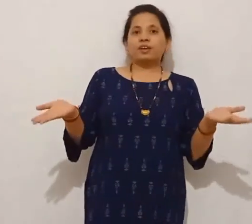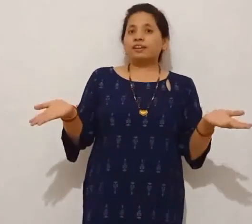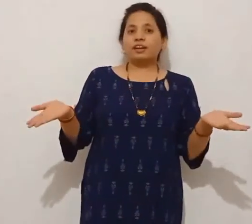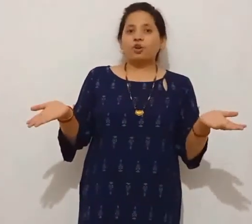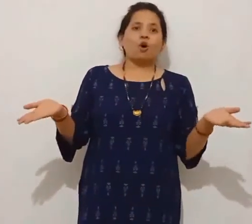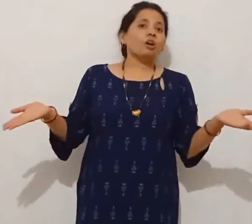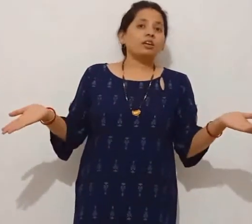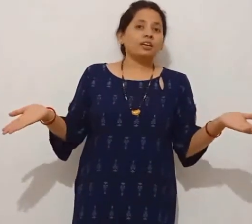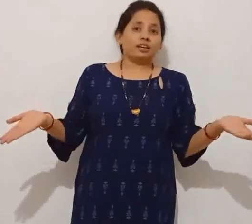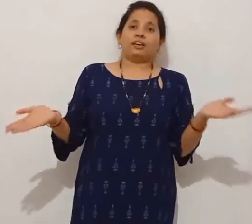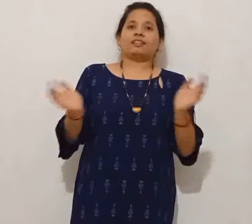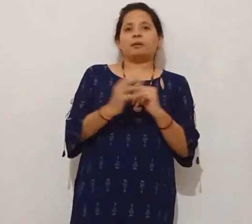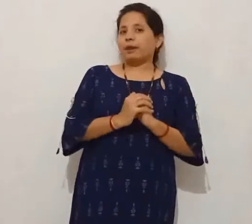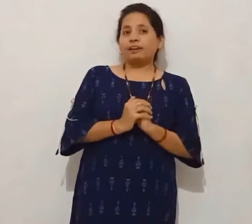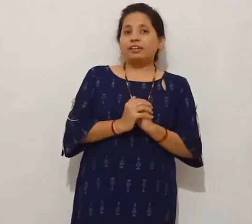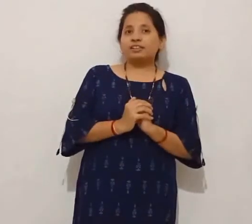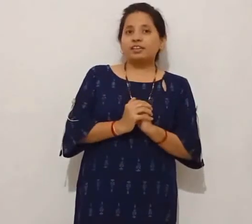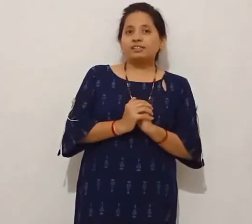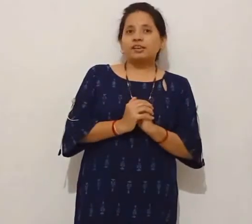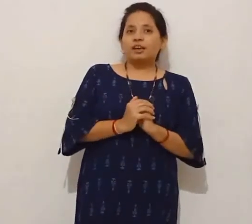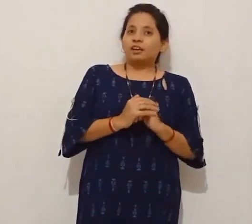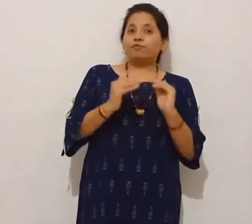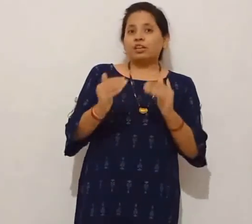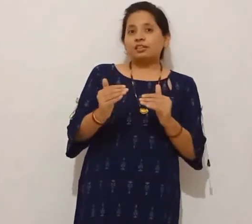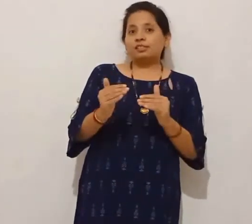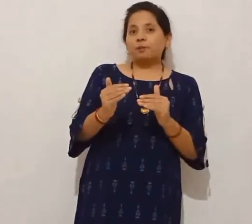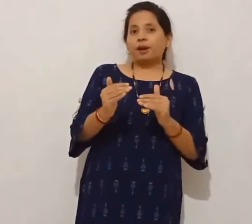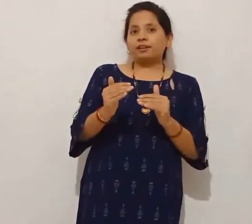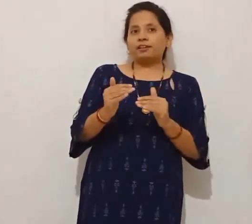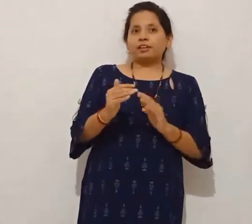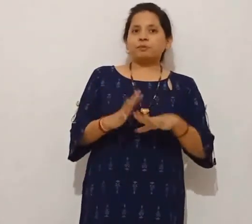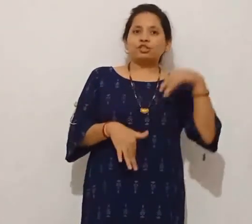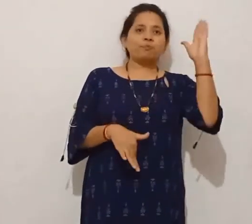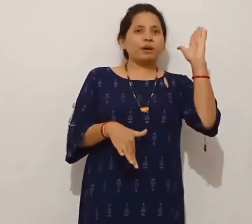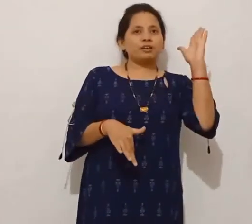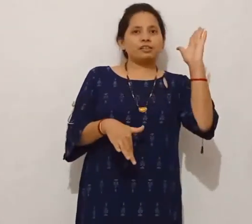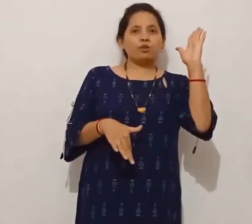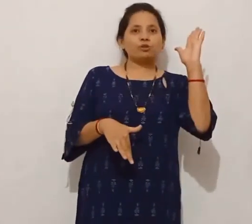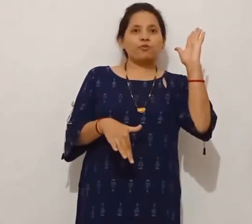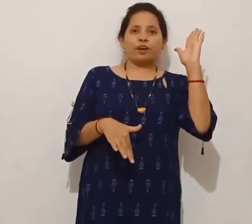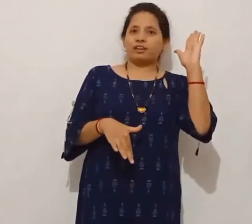can get only the branded things. If things are branded, it means to price are also very